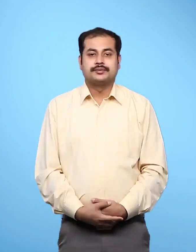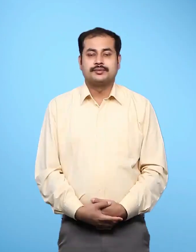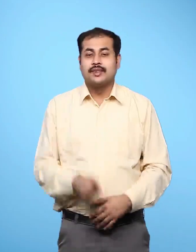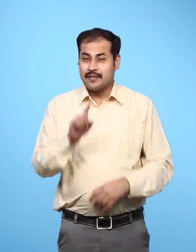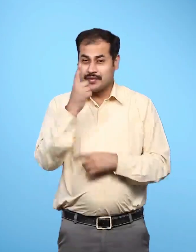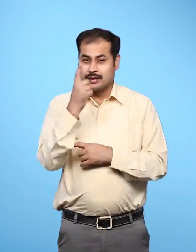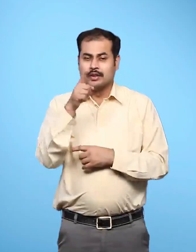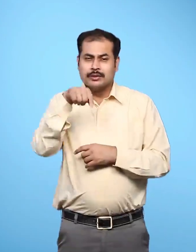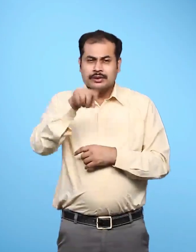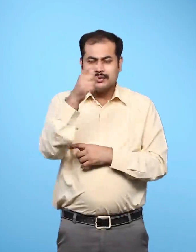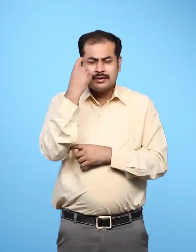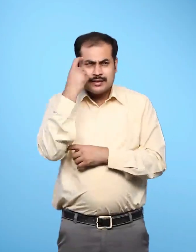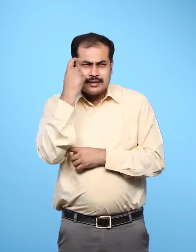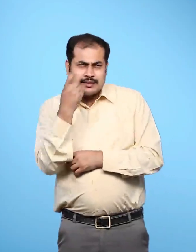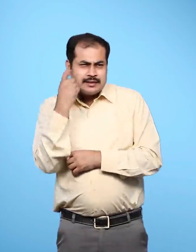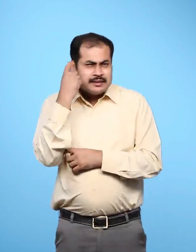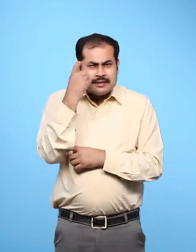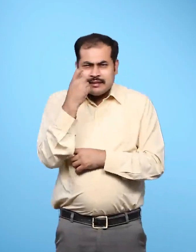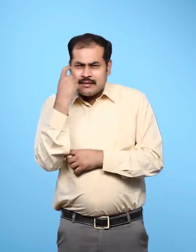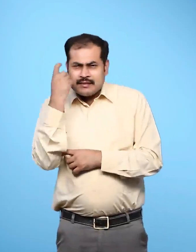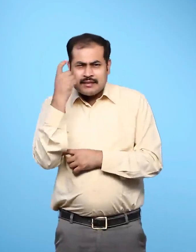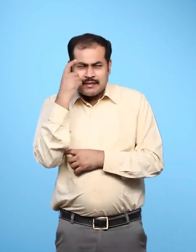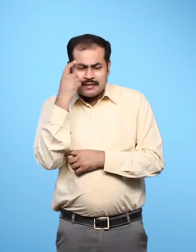First guess and then try it out.